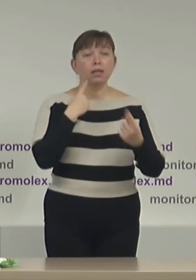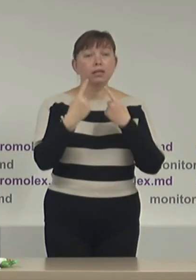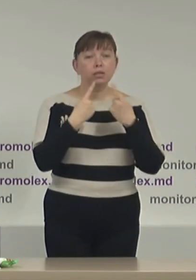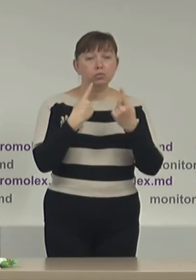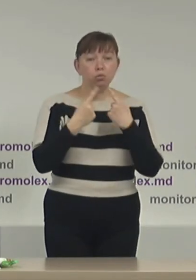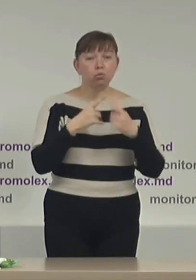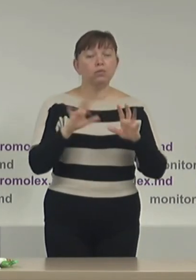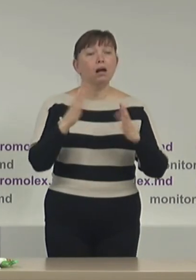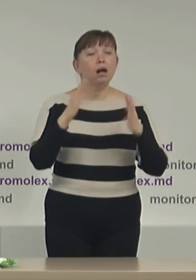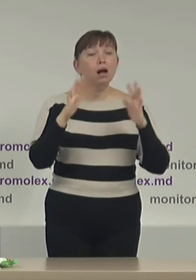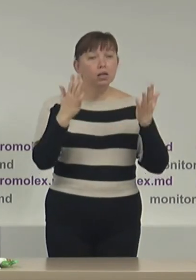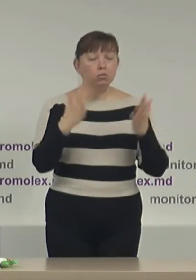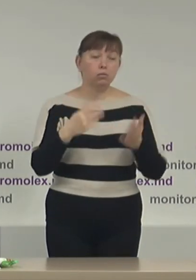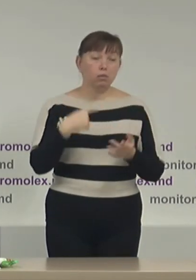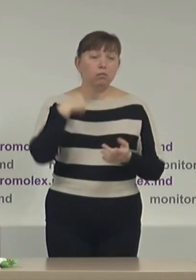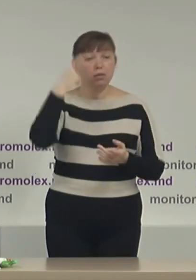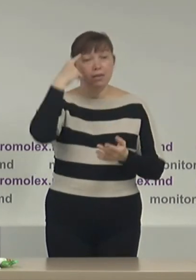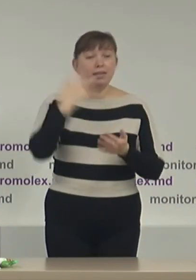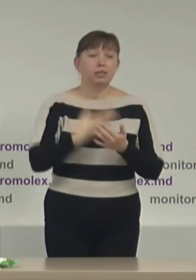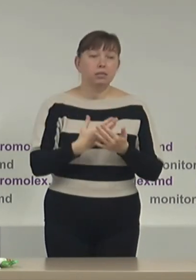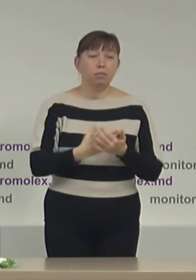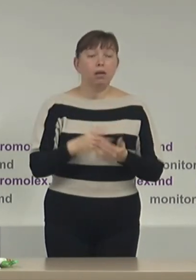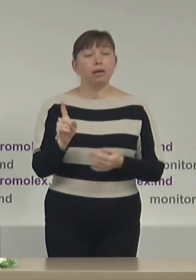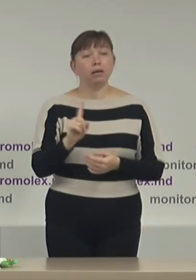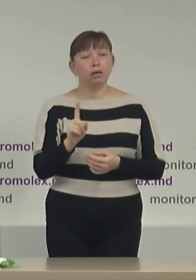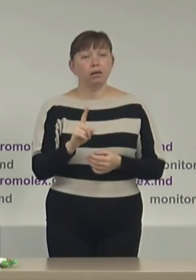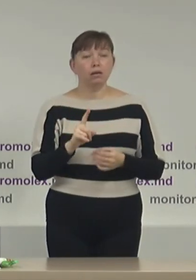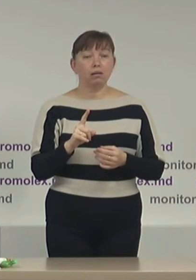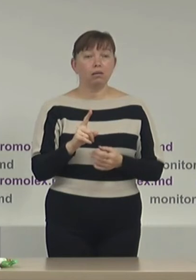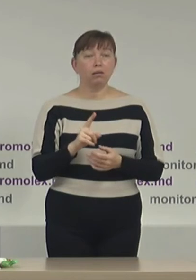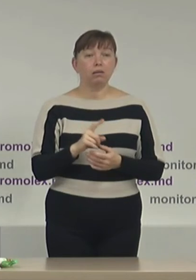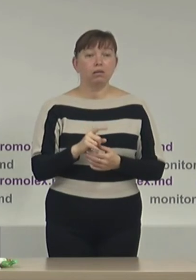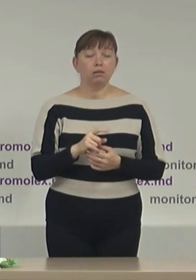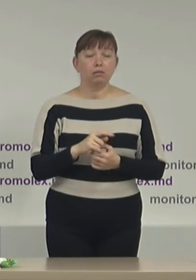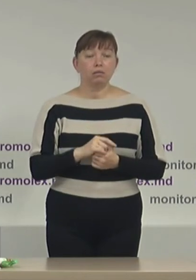After these discussions, it seems that the